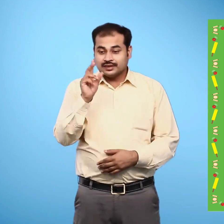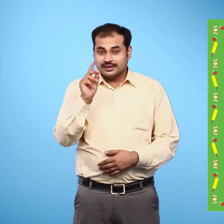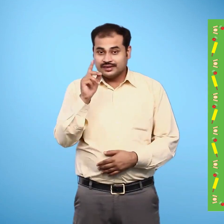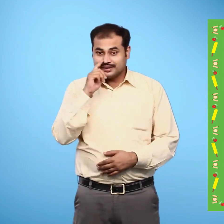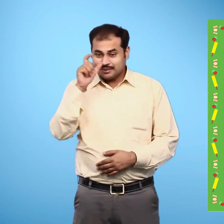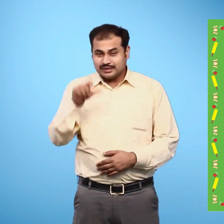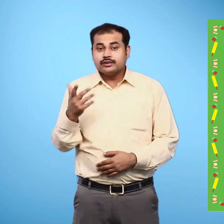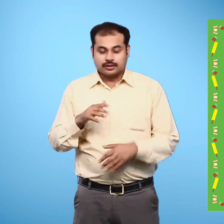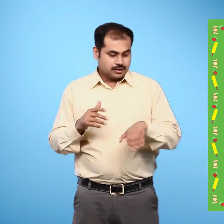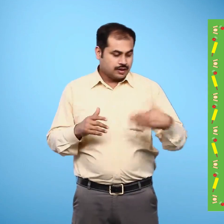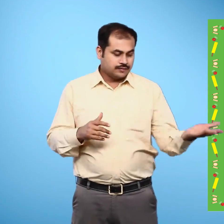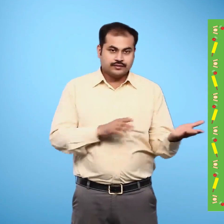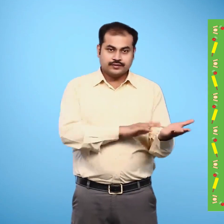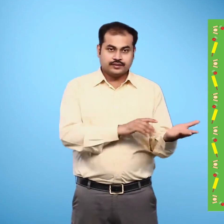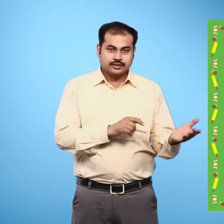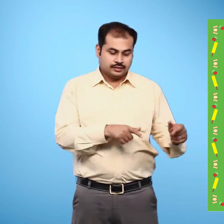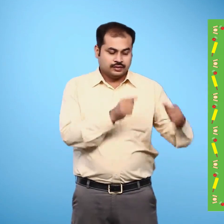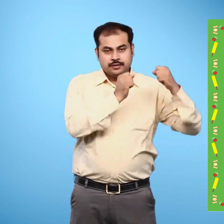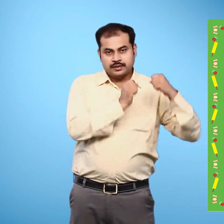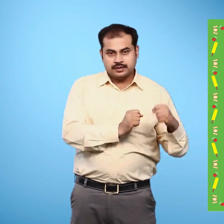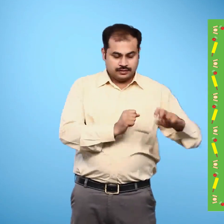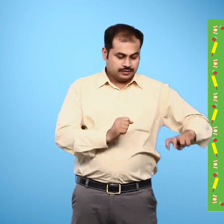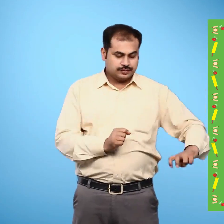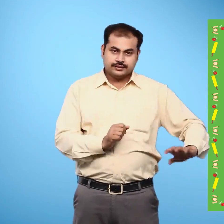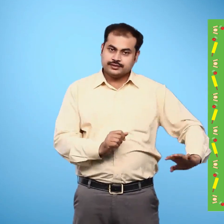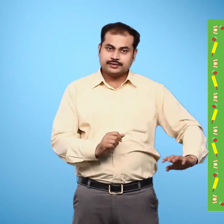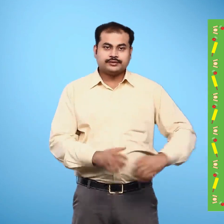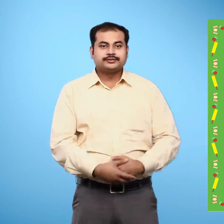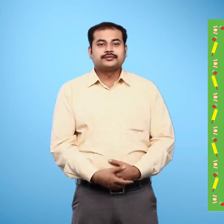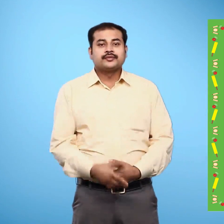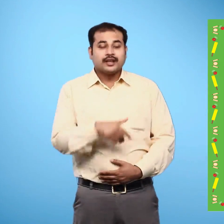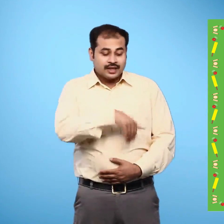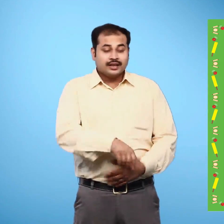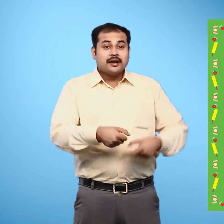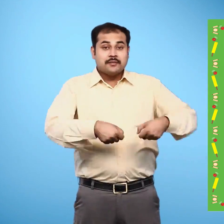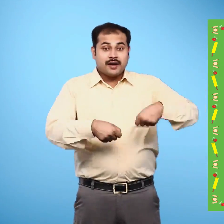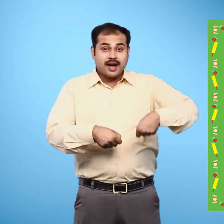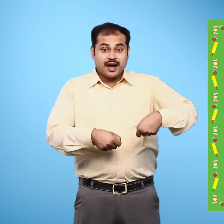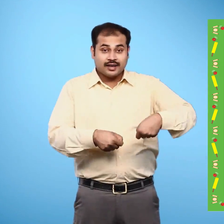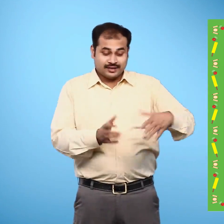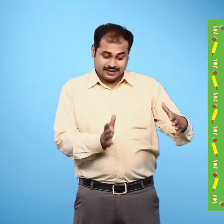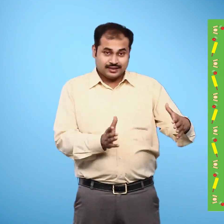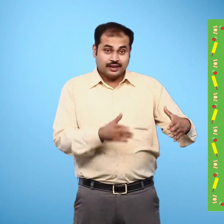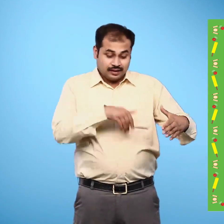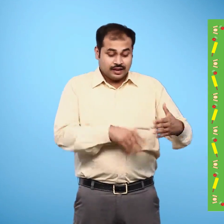Second girl is sitting next to Uncle on the left side and her hands are in the